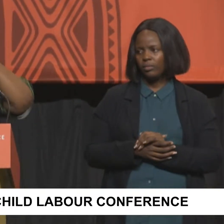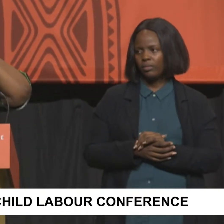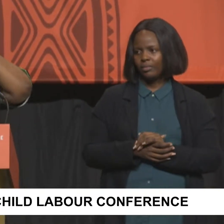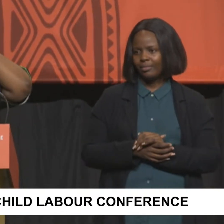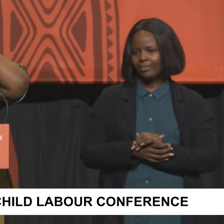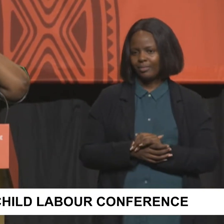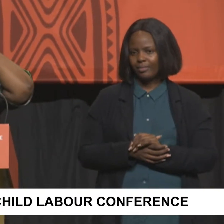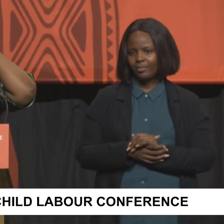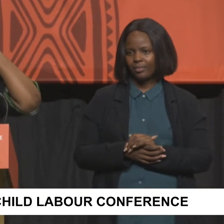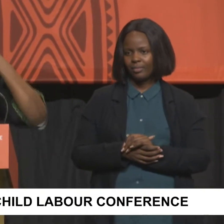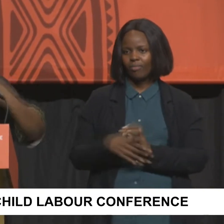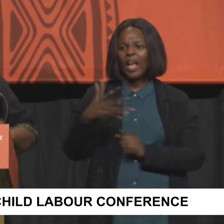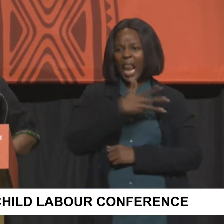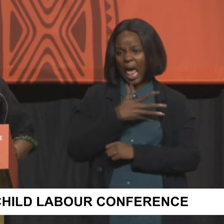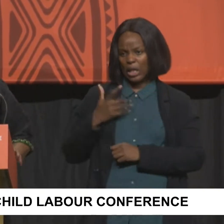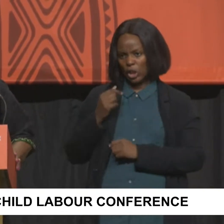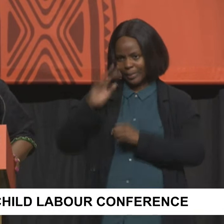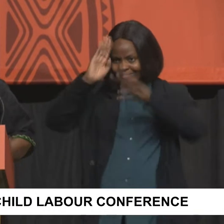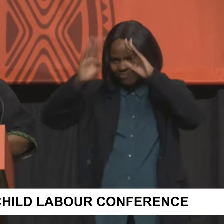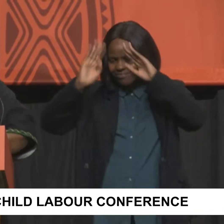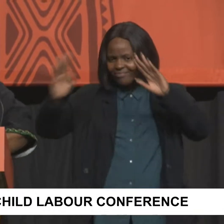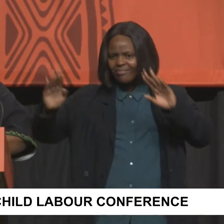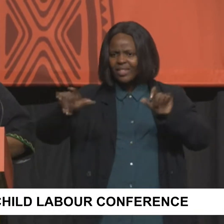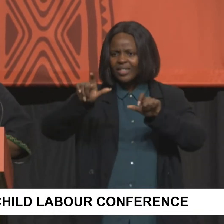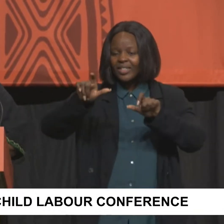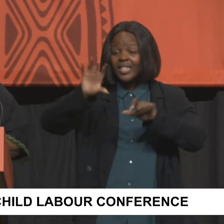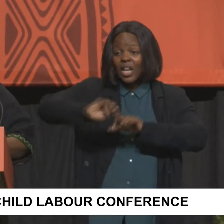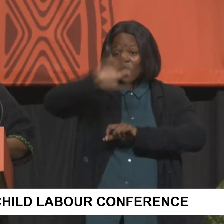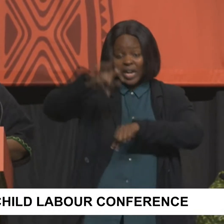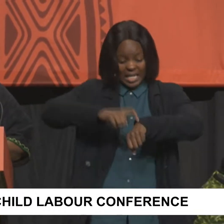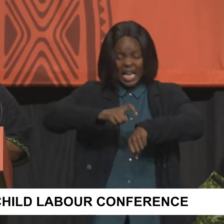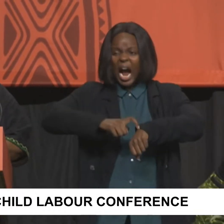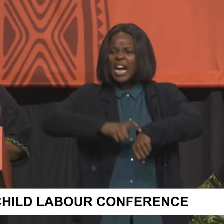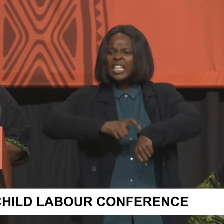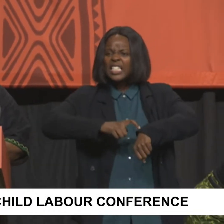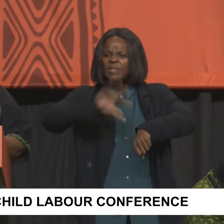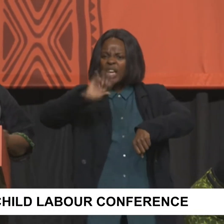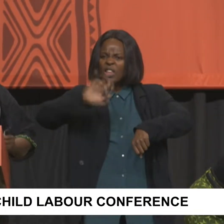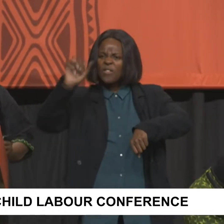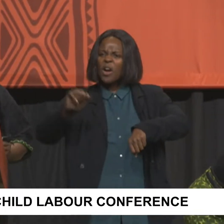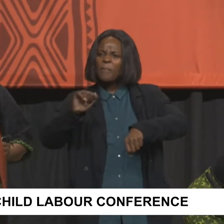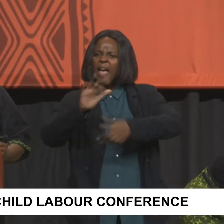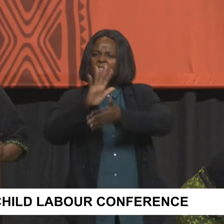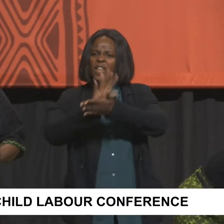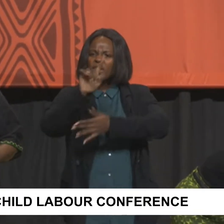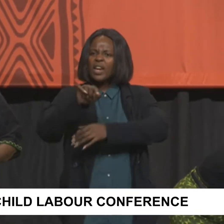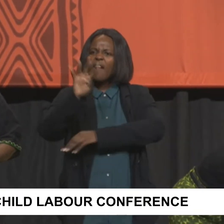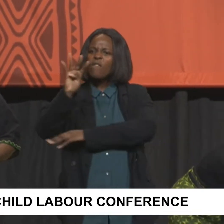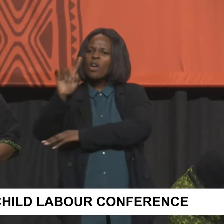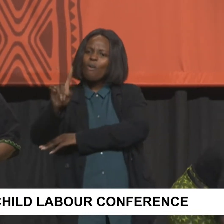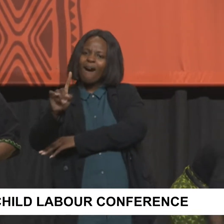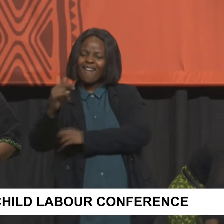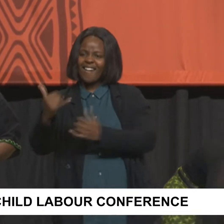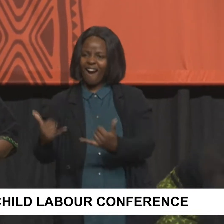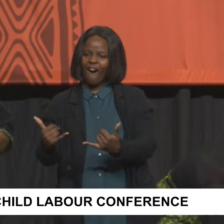Good afternoon, ladies and gentlemen. South African time is 15:41.